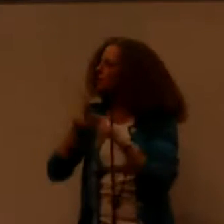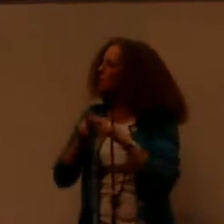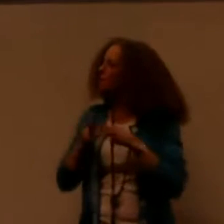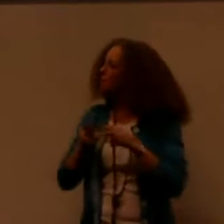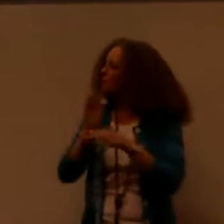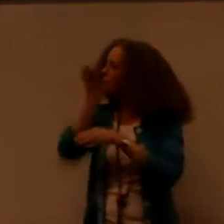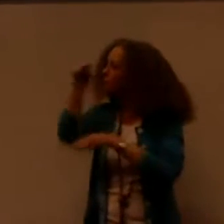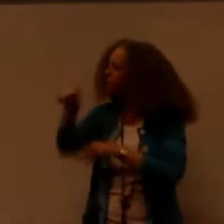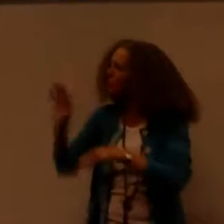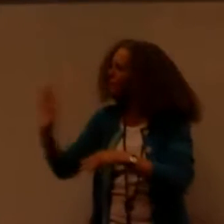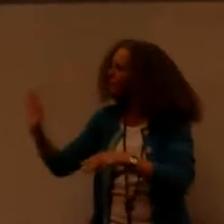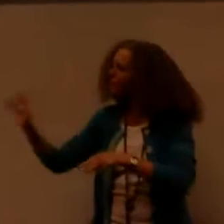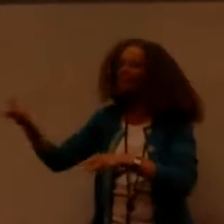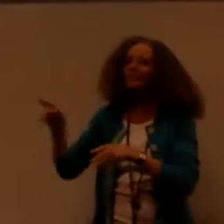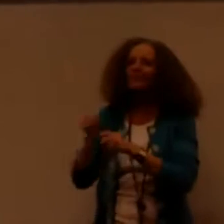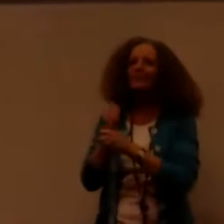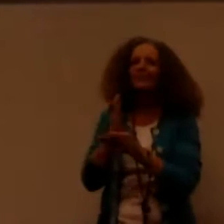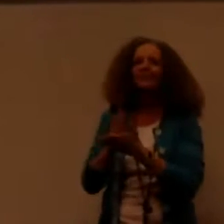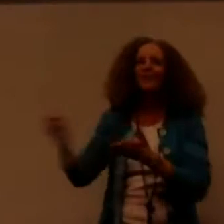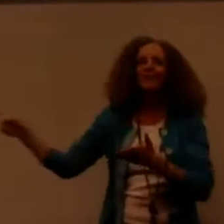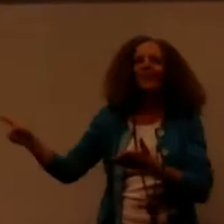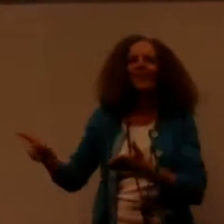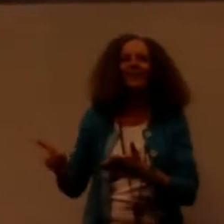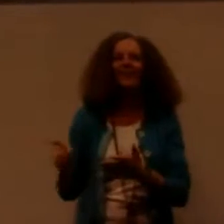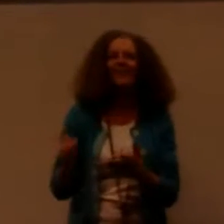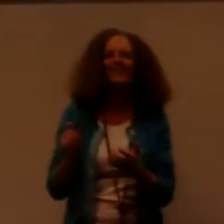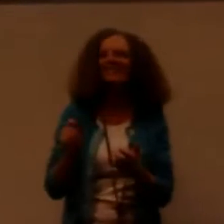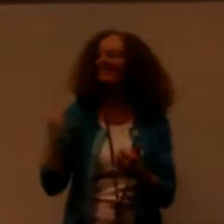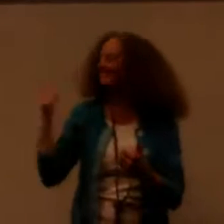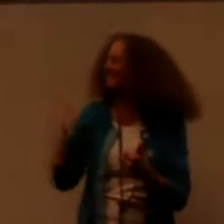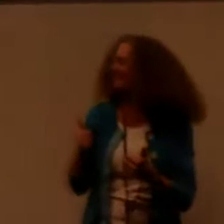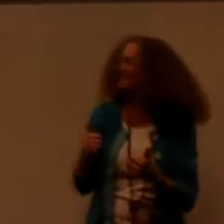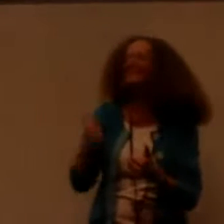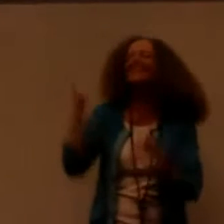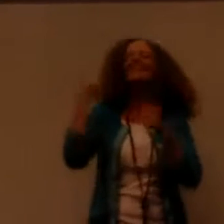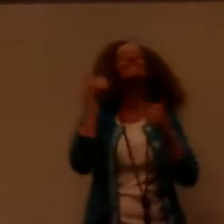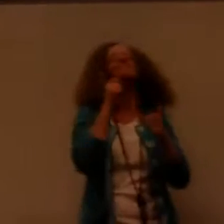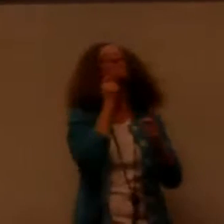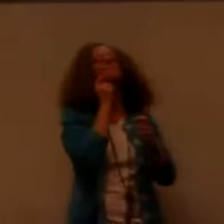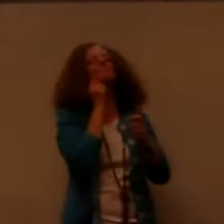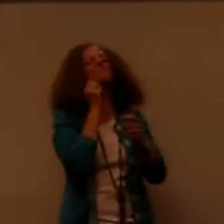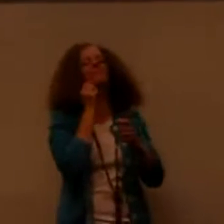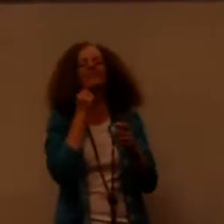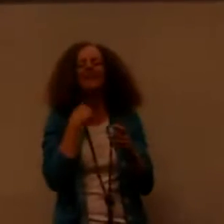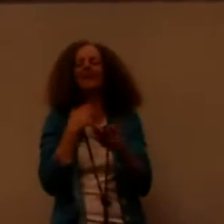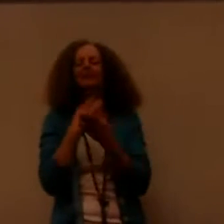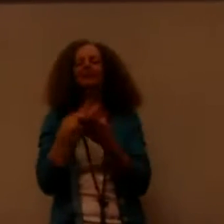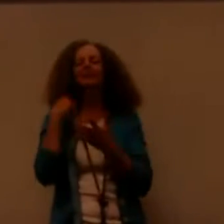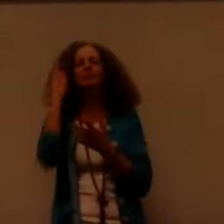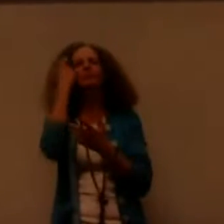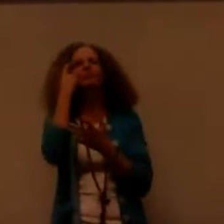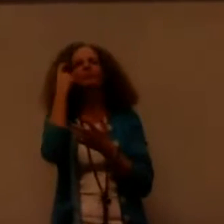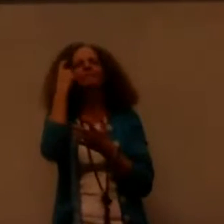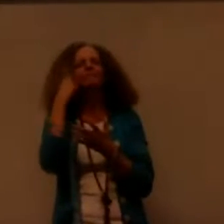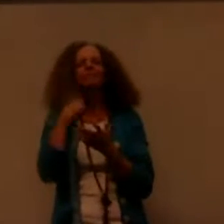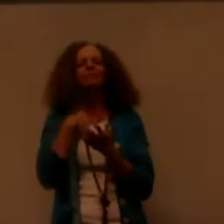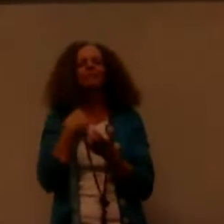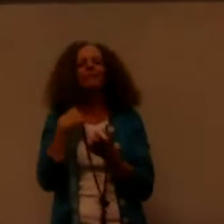this long winding road that we're on. You know, this road is not the Fort Road Bridge we're talking about. This road is not